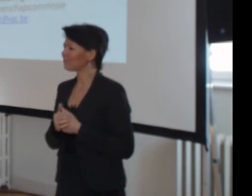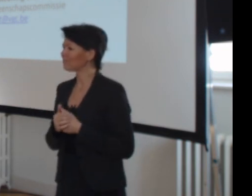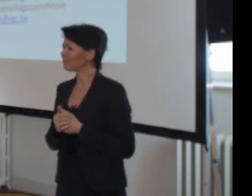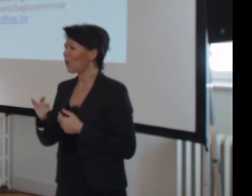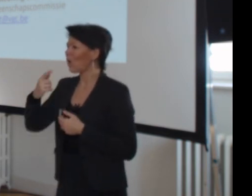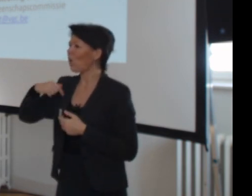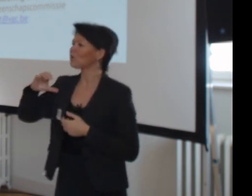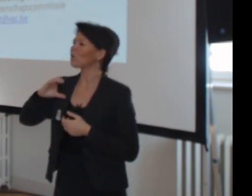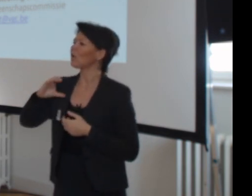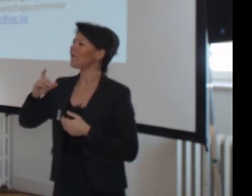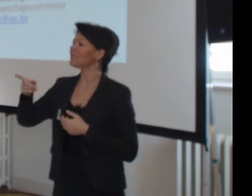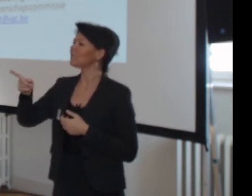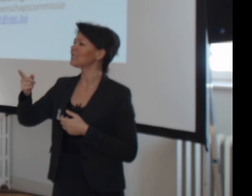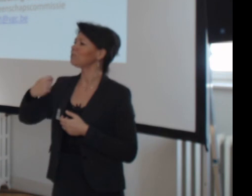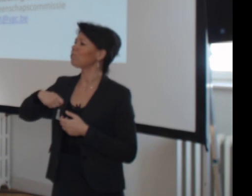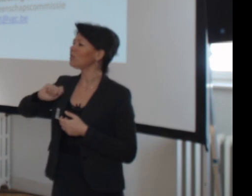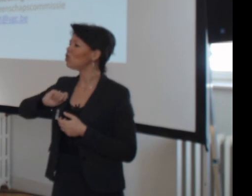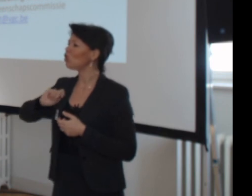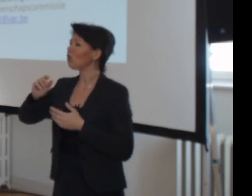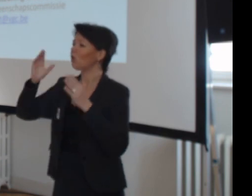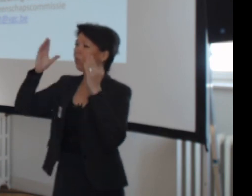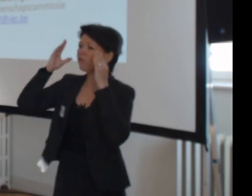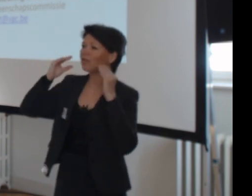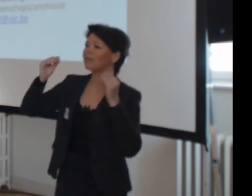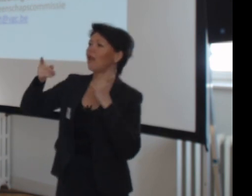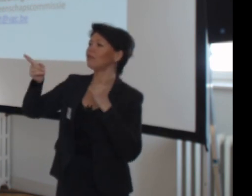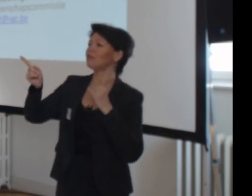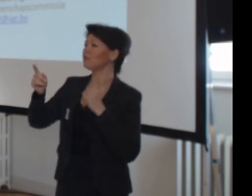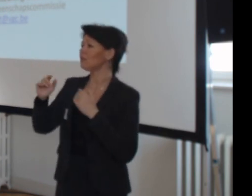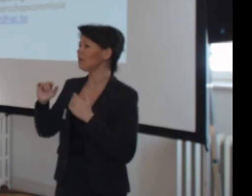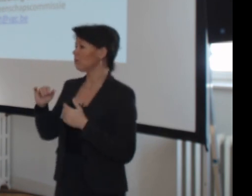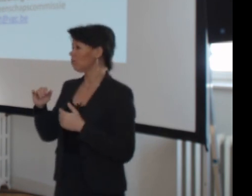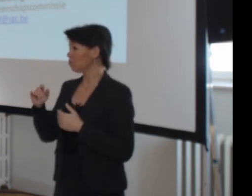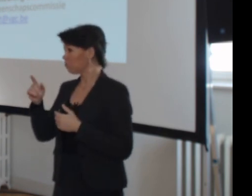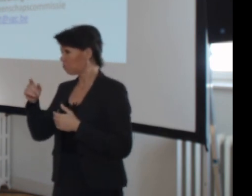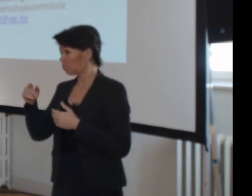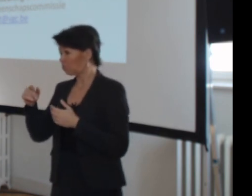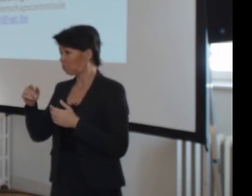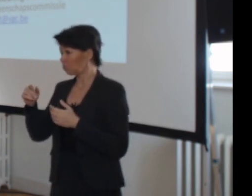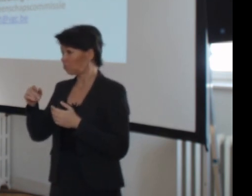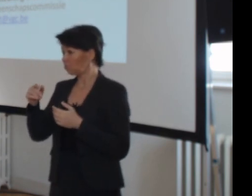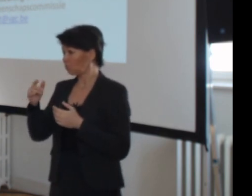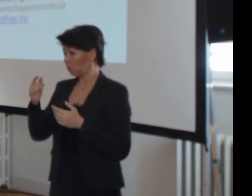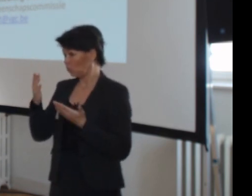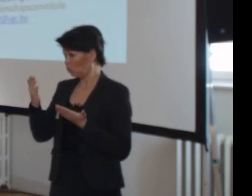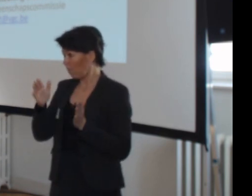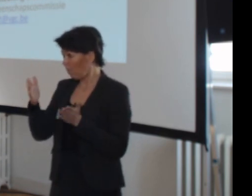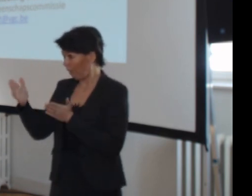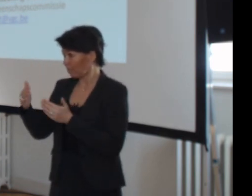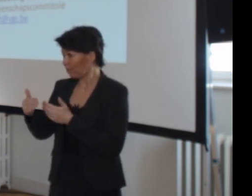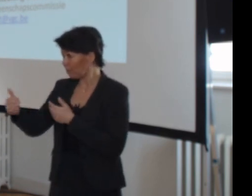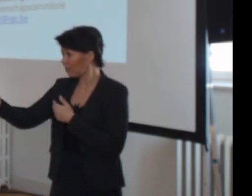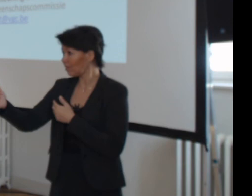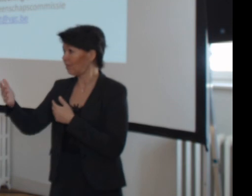Our colleagues from Spain or the Netherlands, do you have plans in that direction,